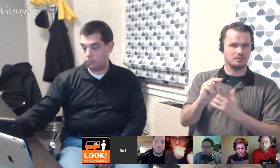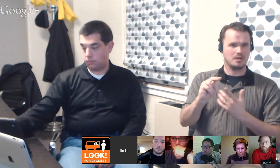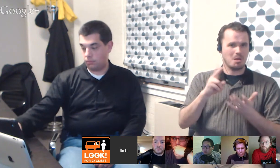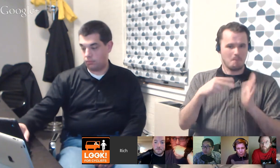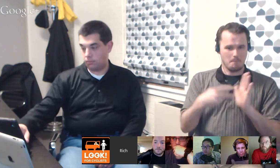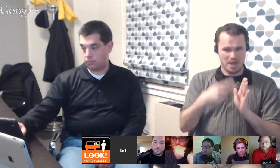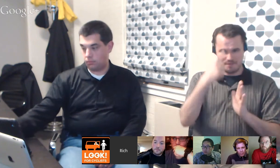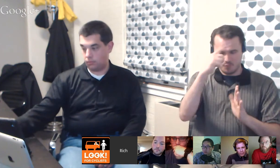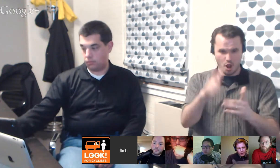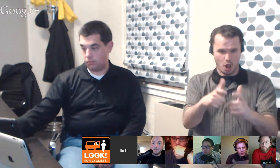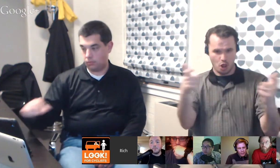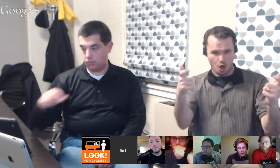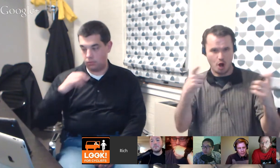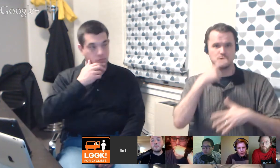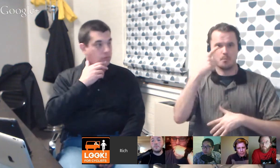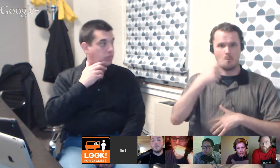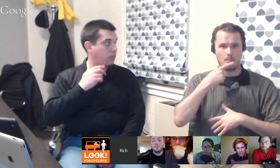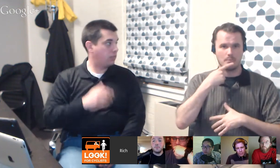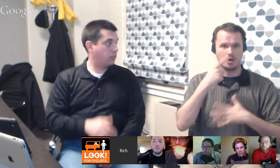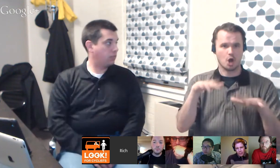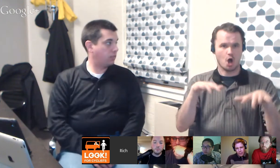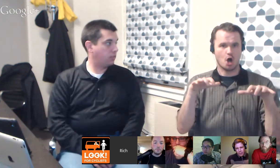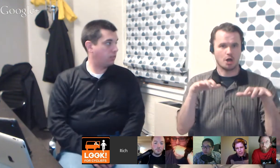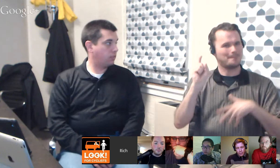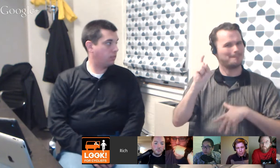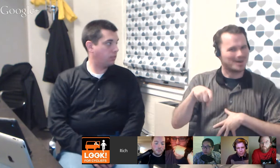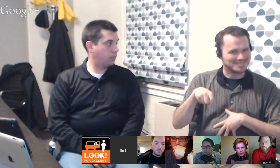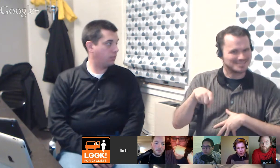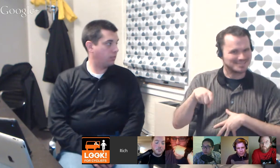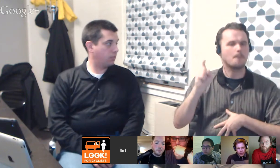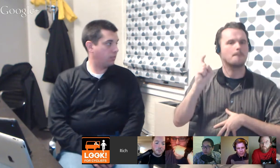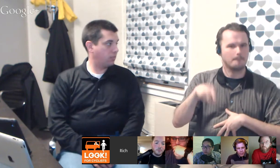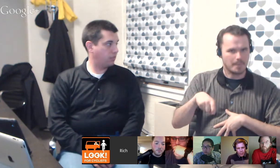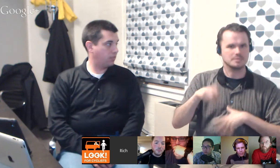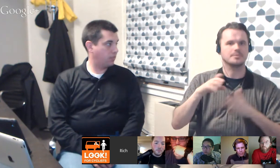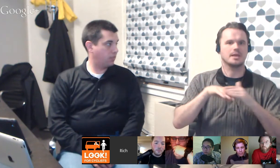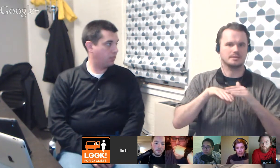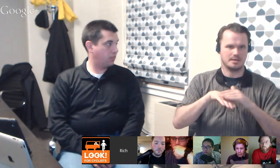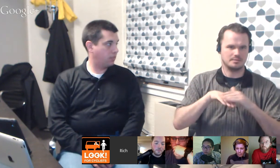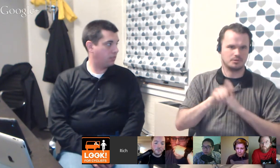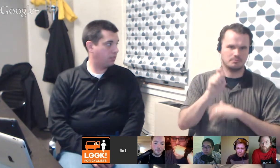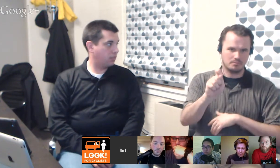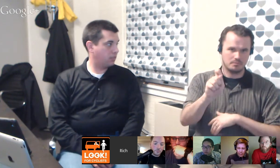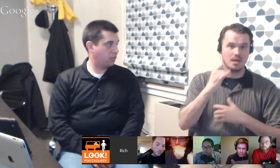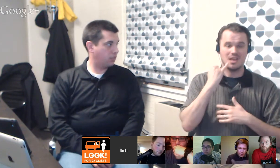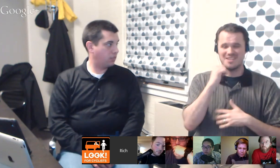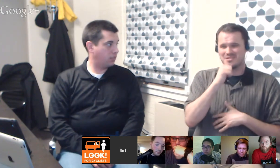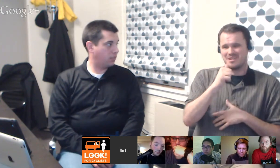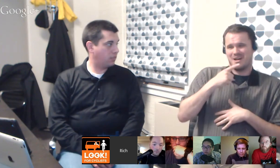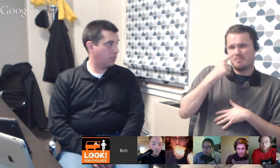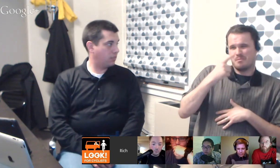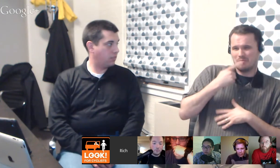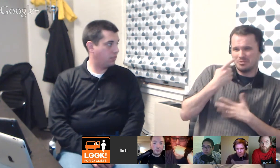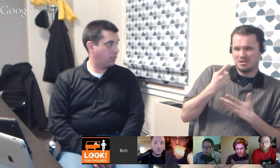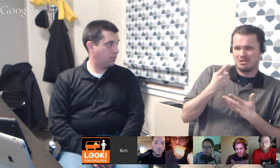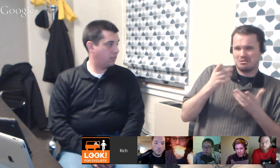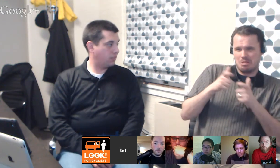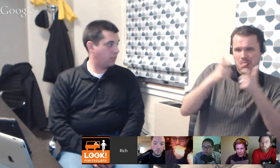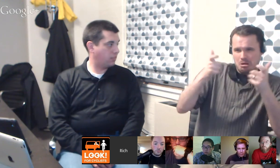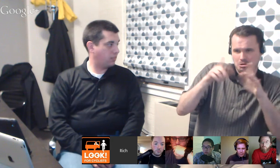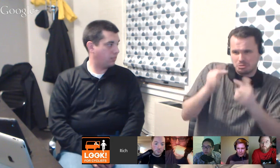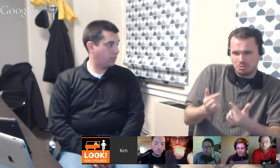for, you know, a larger public, then they have to be accessible. If they're not a public accommodation, as Hal was